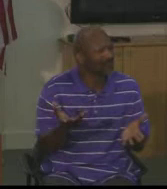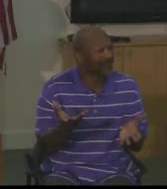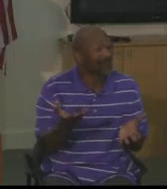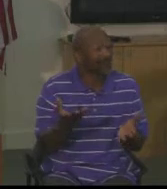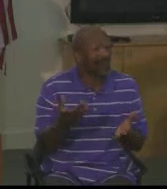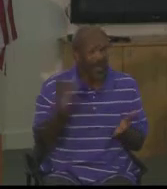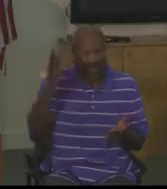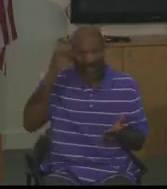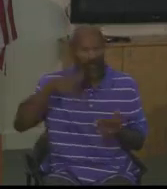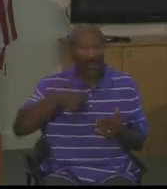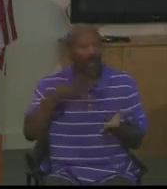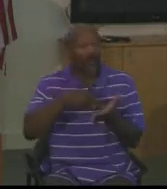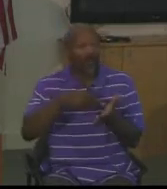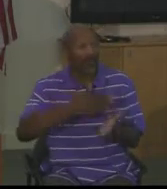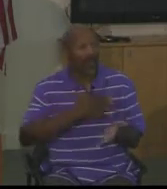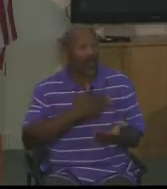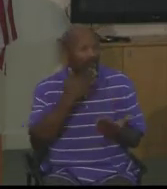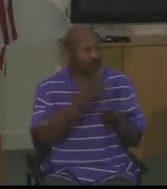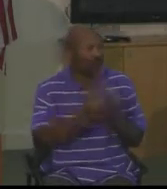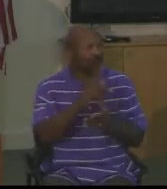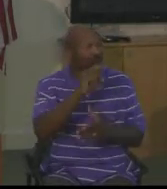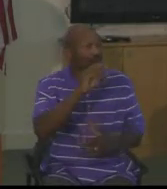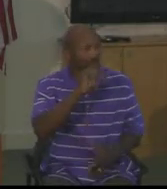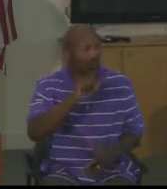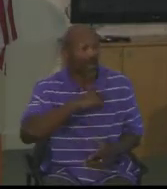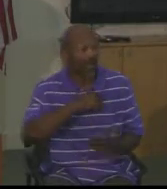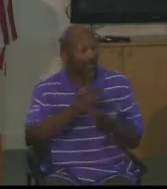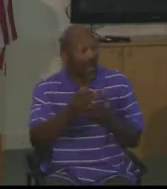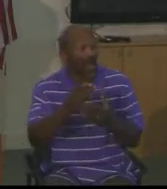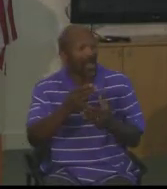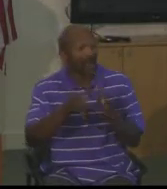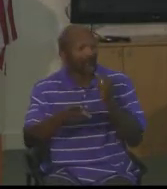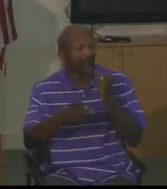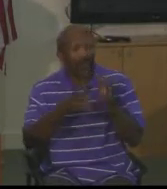is how I can afford my tools. I buy and use cheap things.